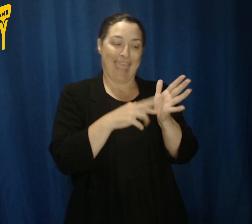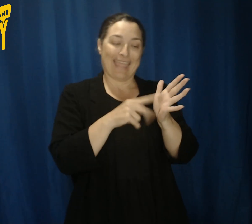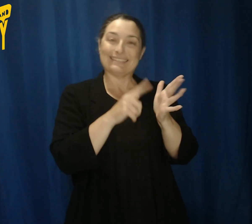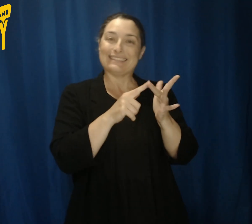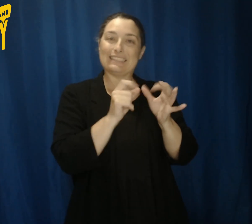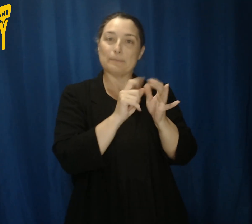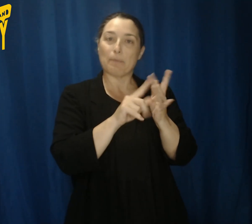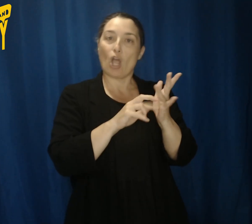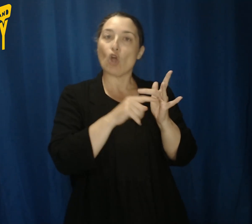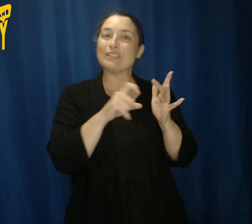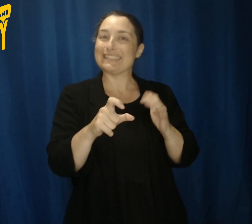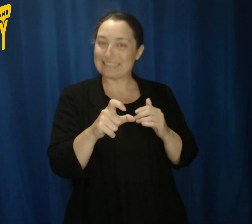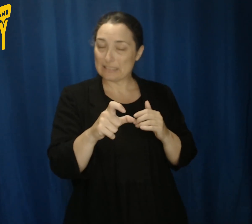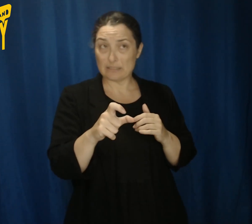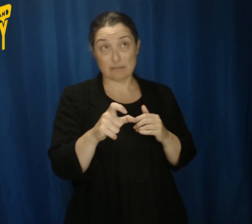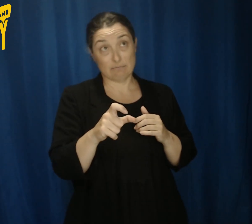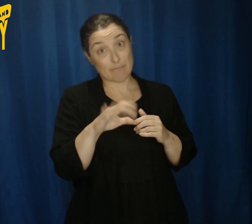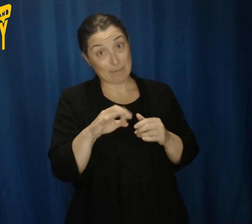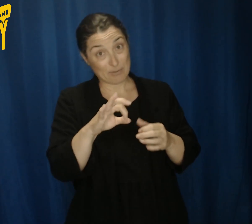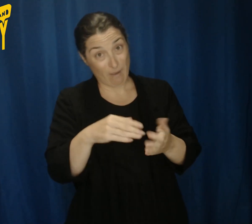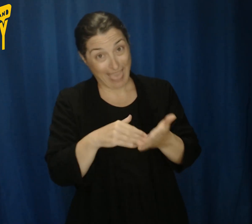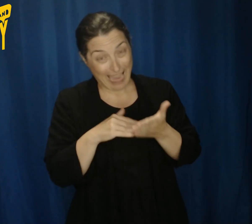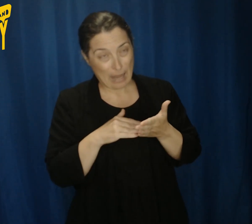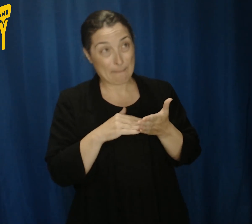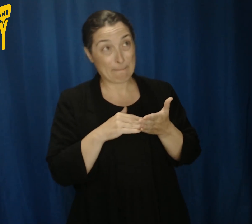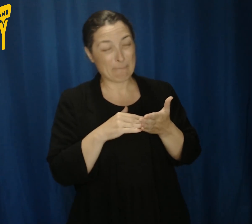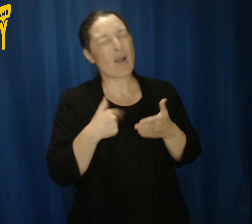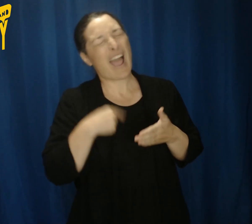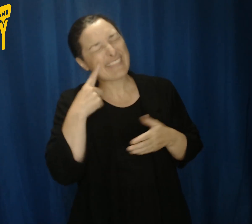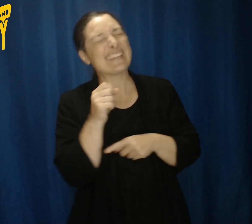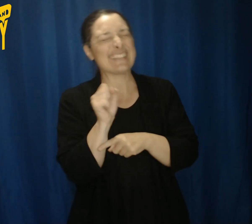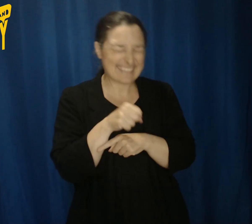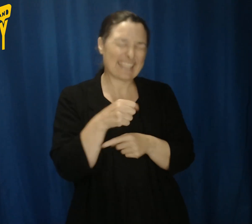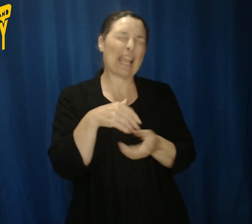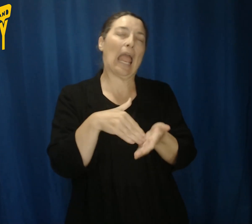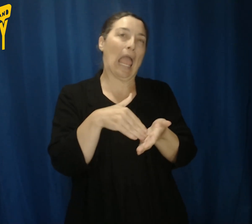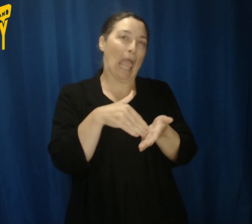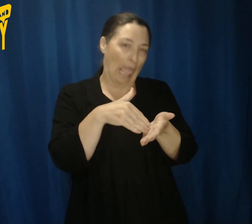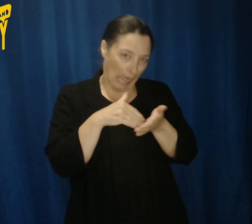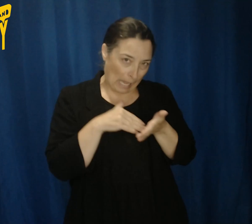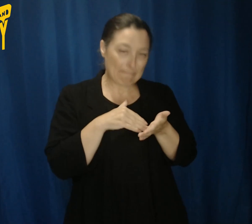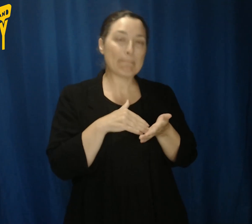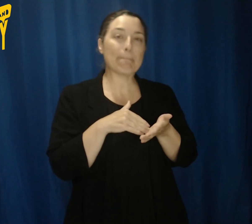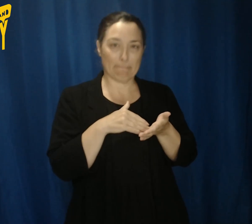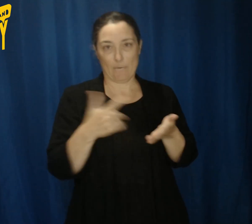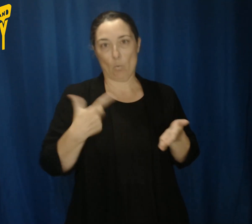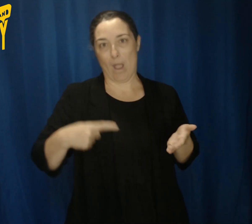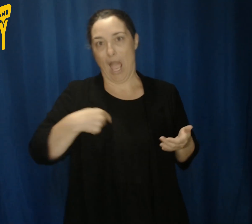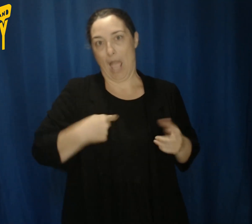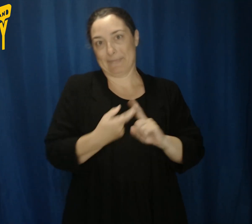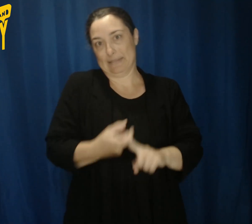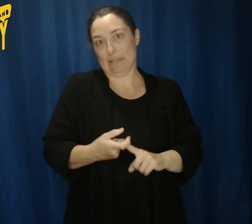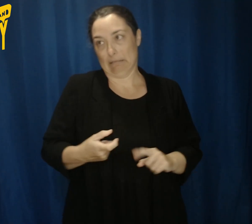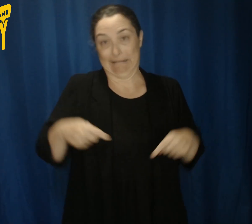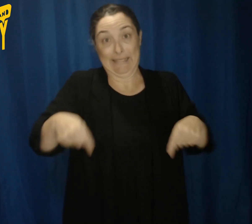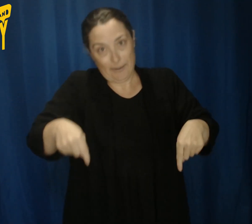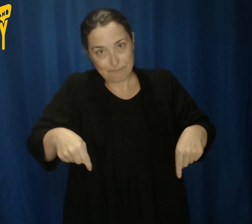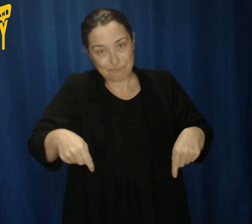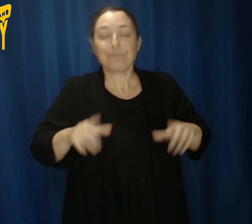didn't really help, but you know, at least, no, actually I think it did. I think the antibiotic was the reason I'm still here, really. Cut a long story short,